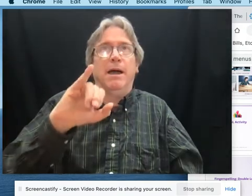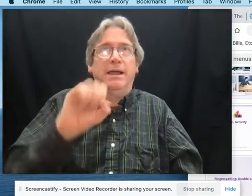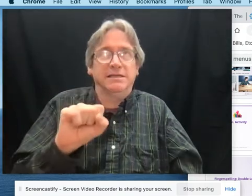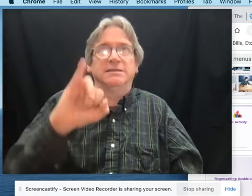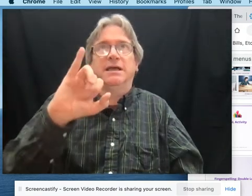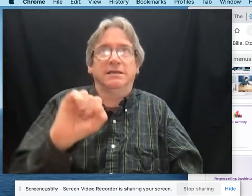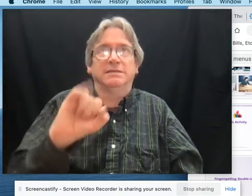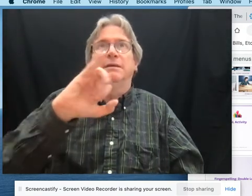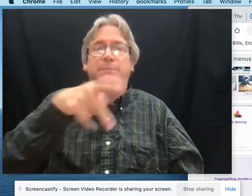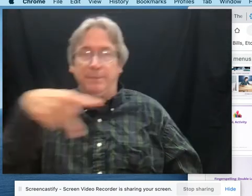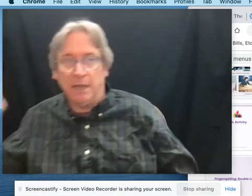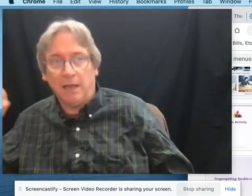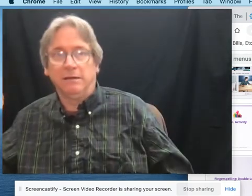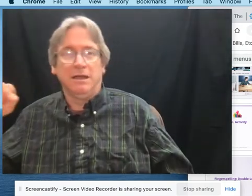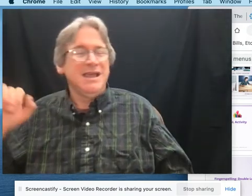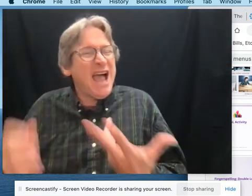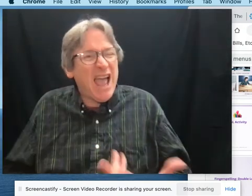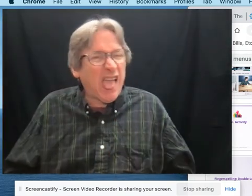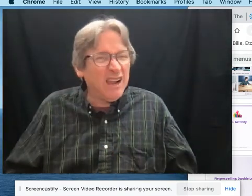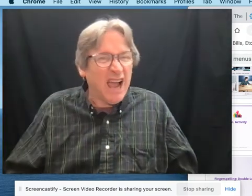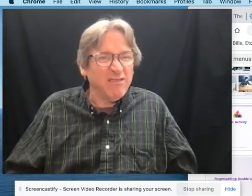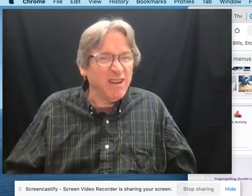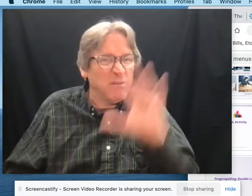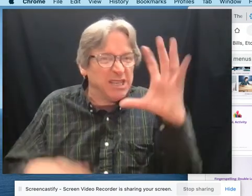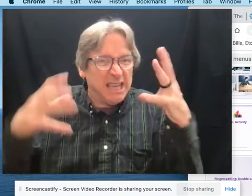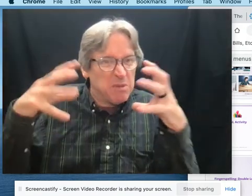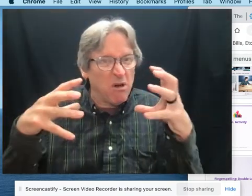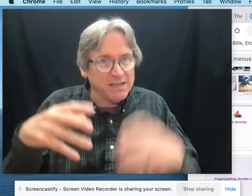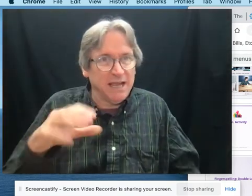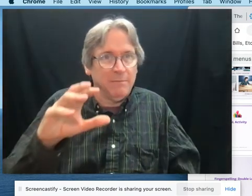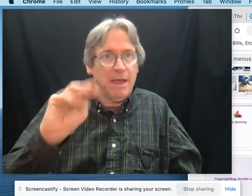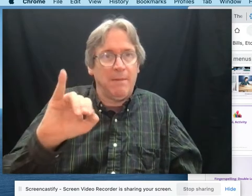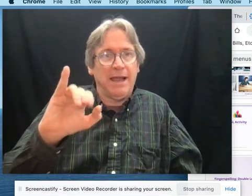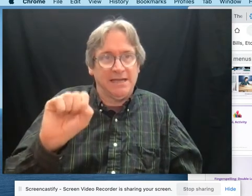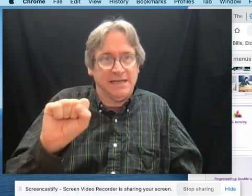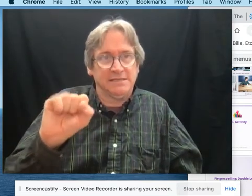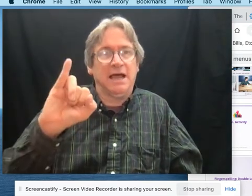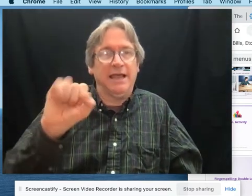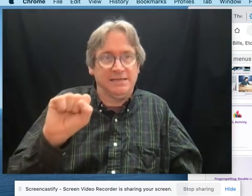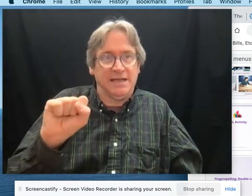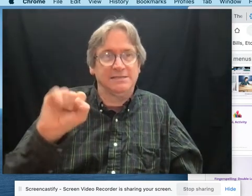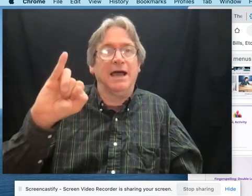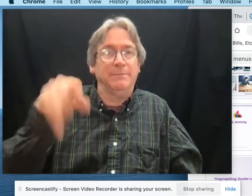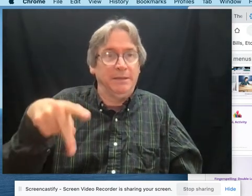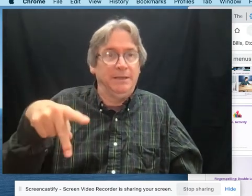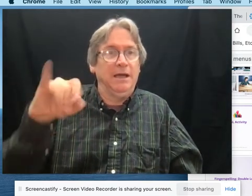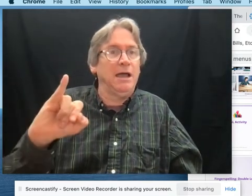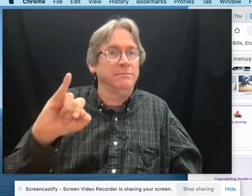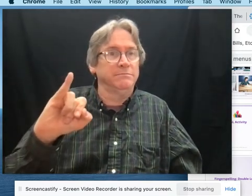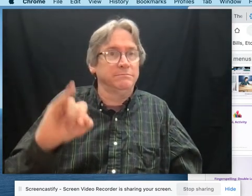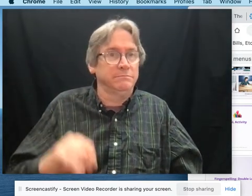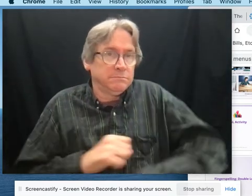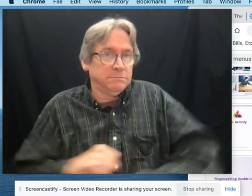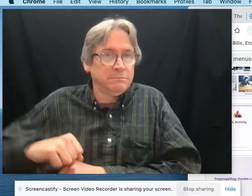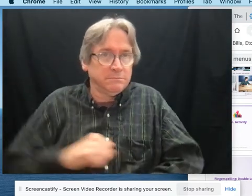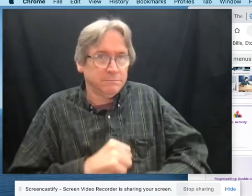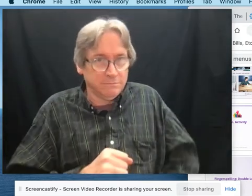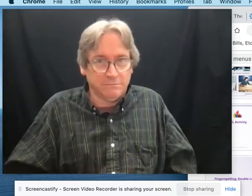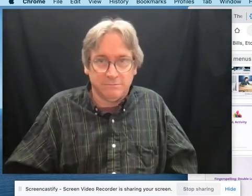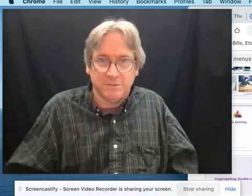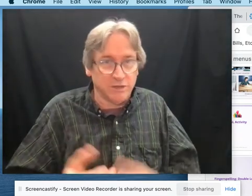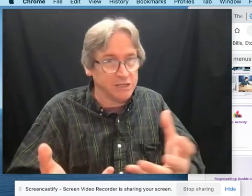m i s s p i i would keep them all the same m i s s i s s i p p i